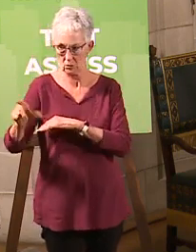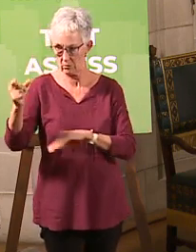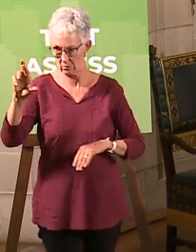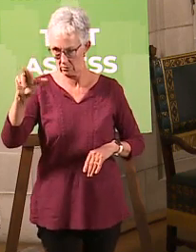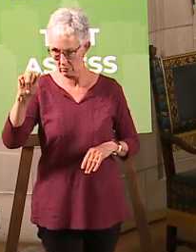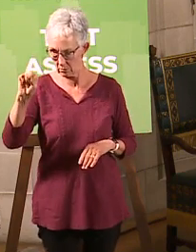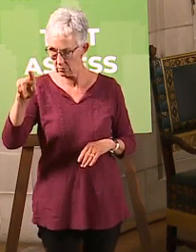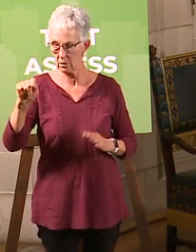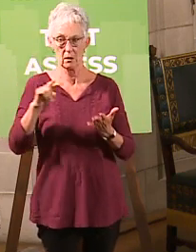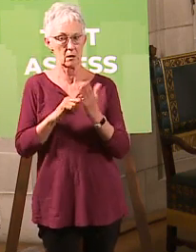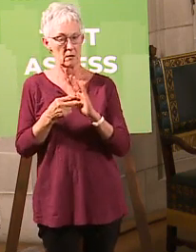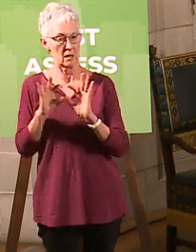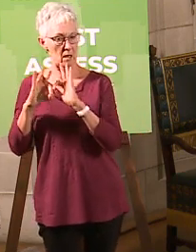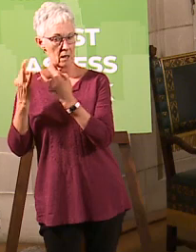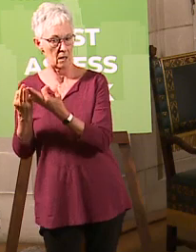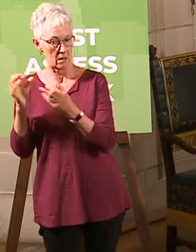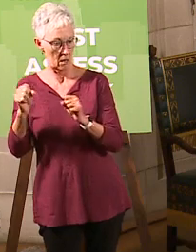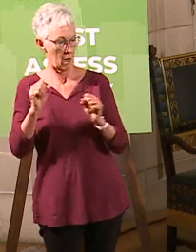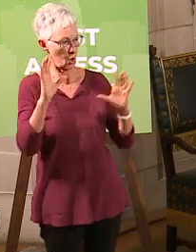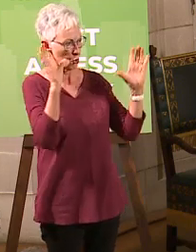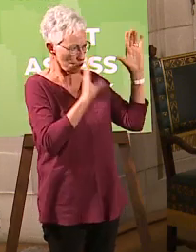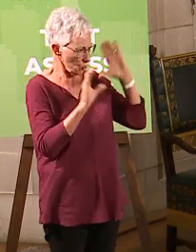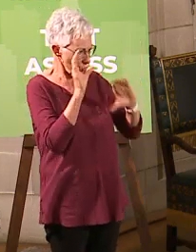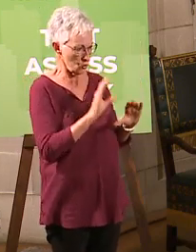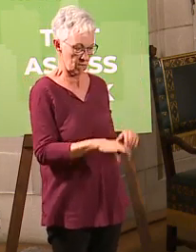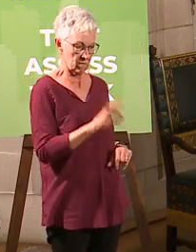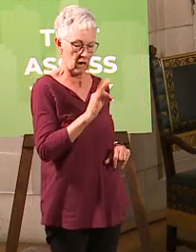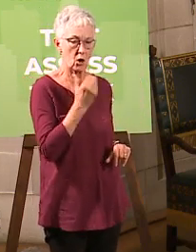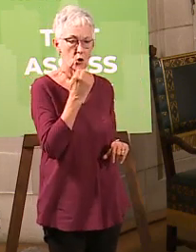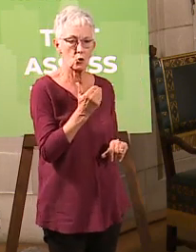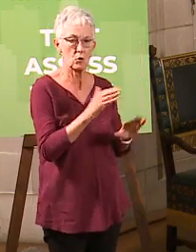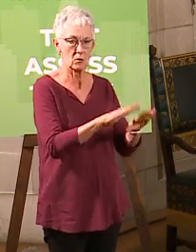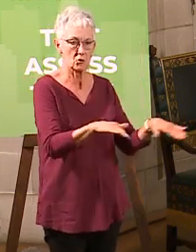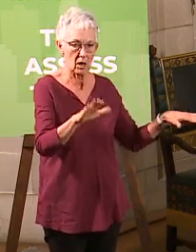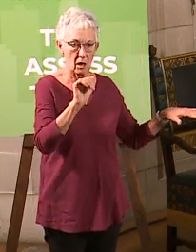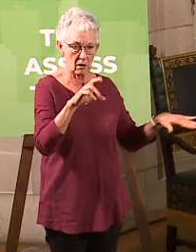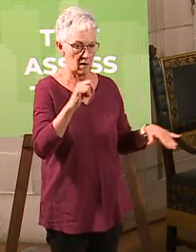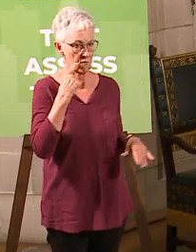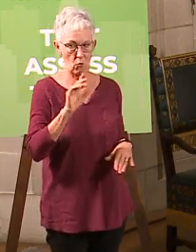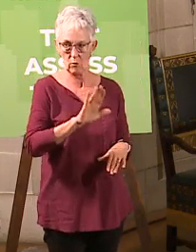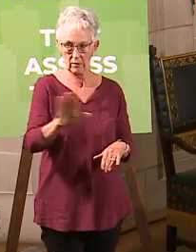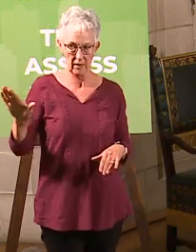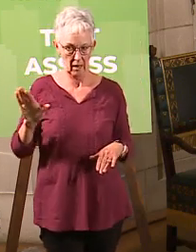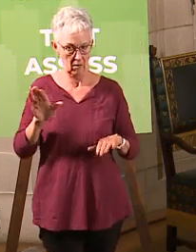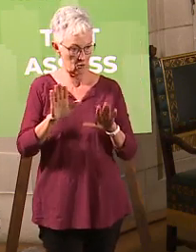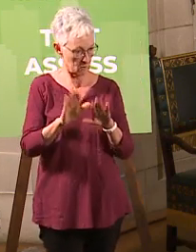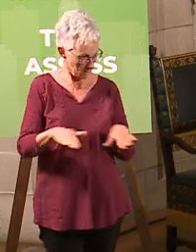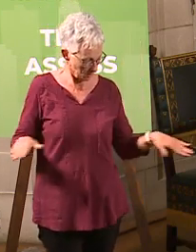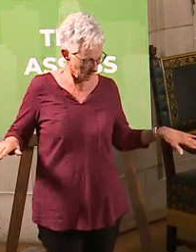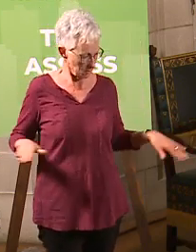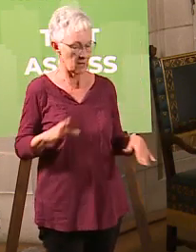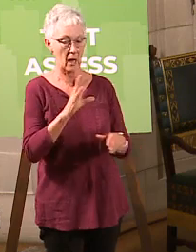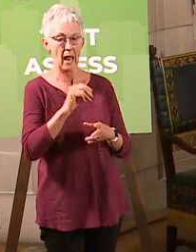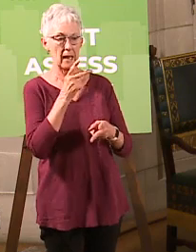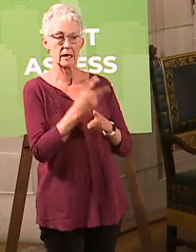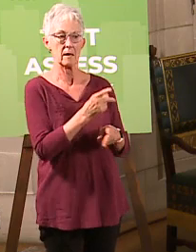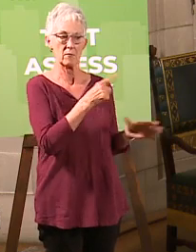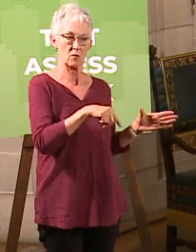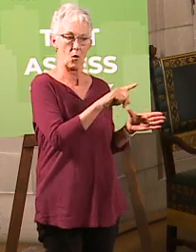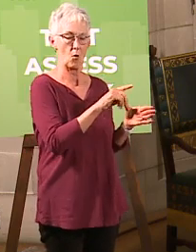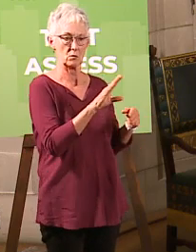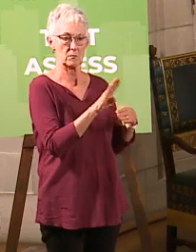and school-age specific child care. We know that normal, planned summer care programs may not be taking place, and we are working with a